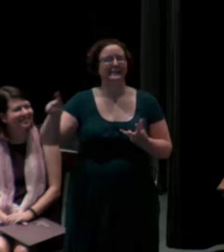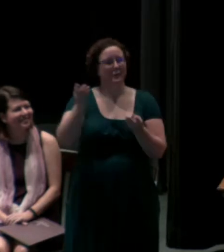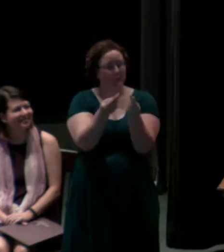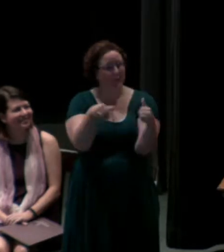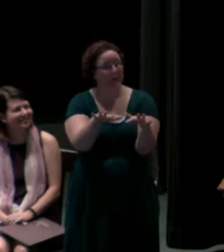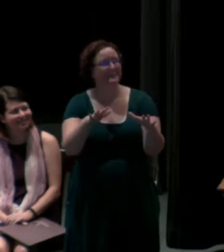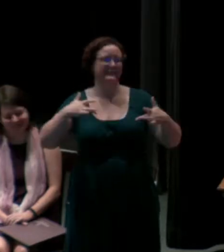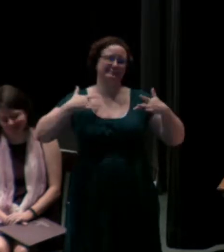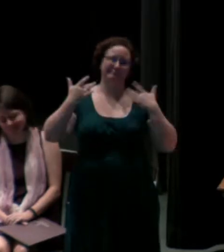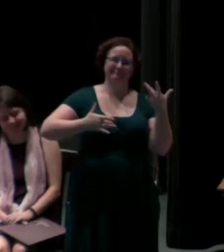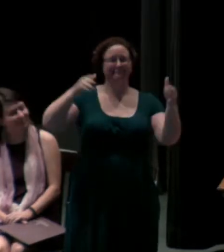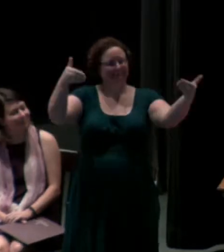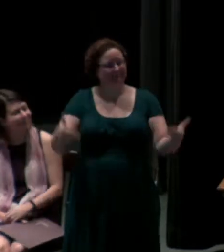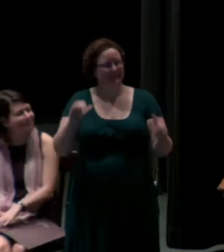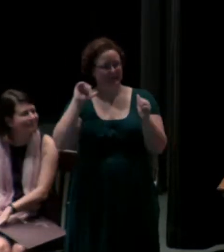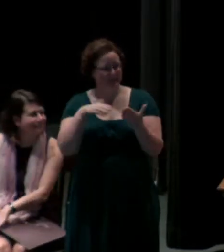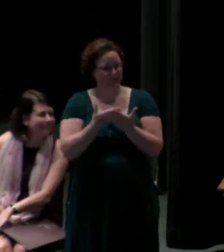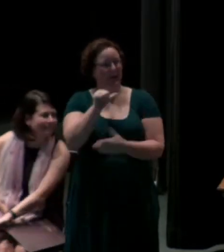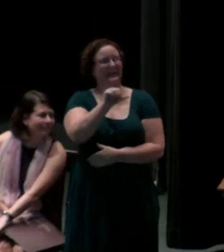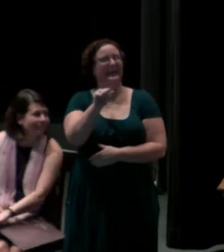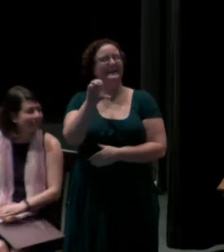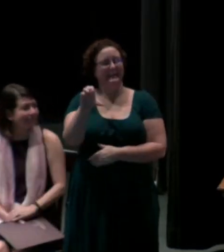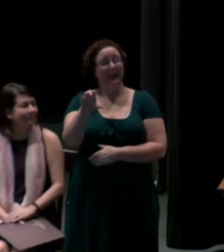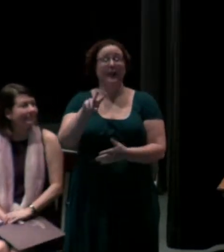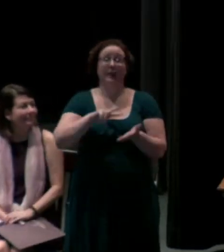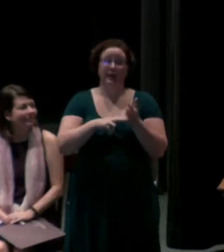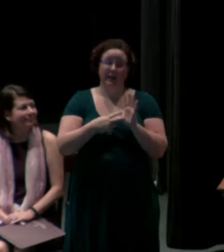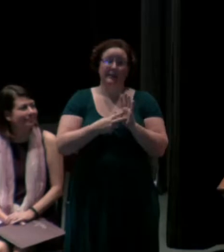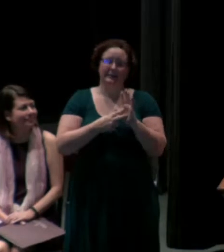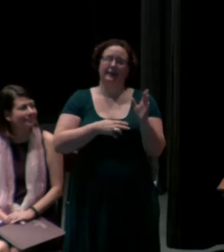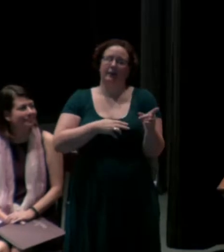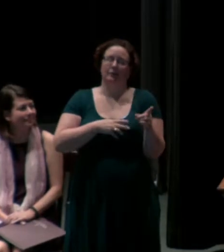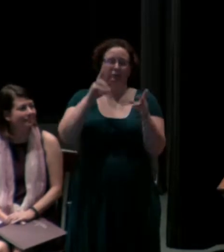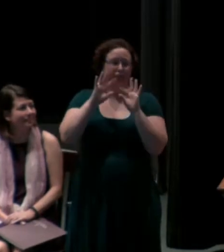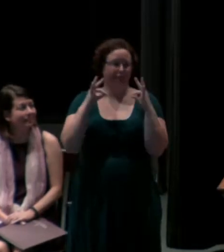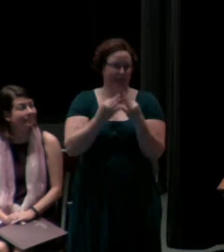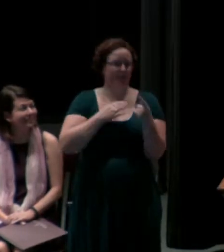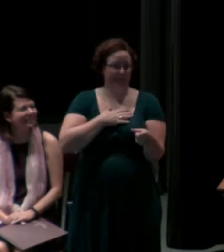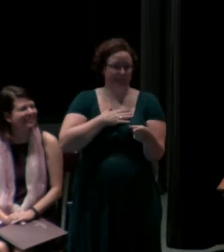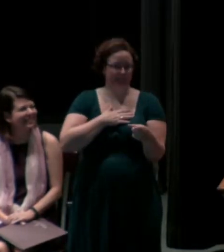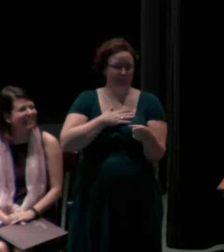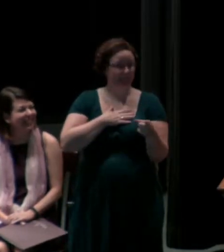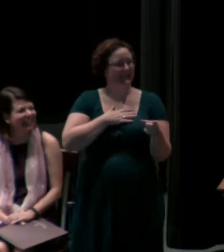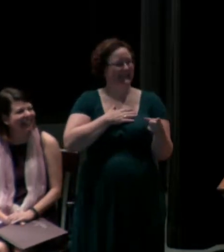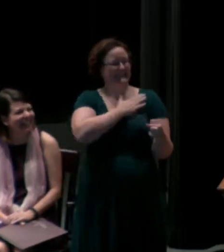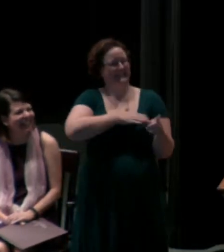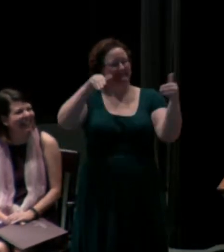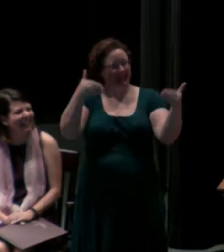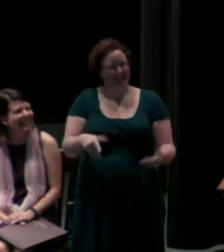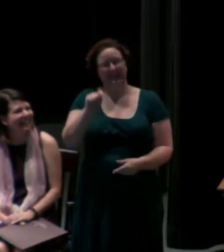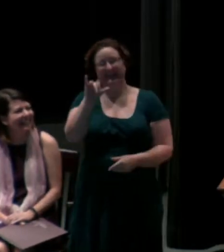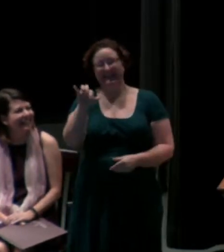again excited to welcome you all to the Agnes Scott, and I am honored to serve you as well. Please welcome